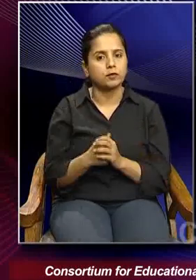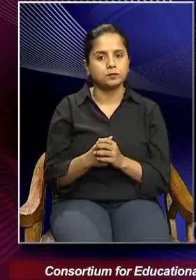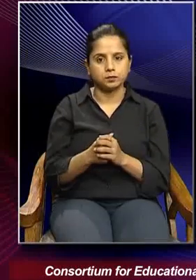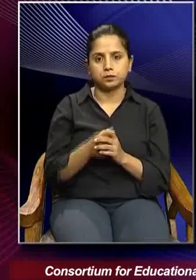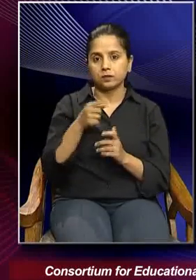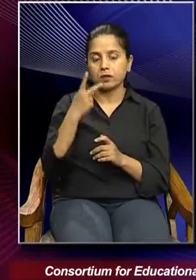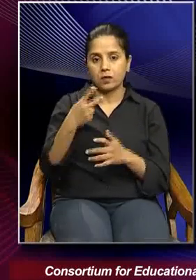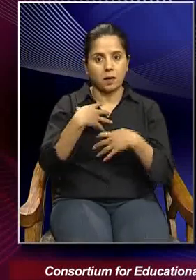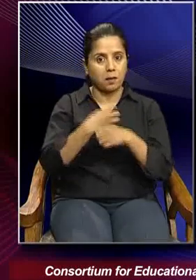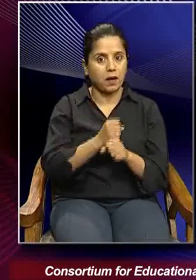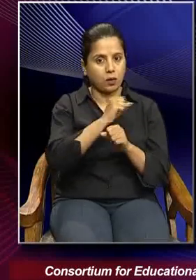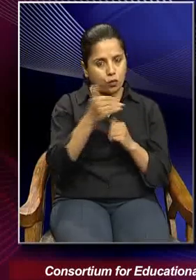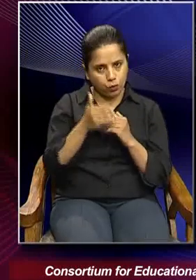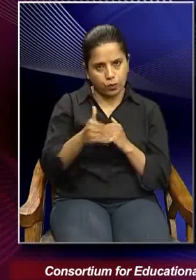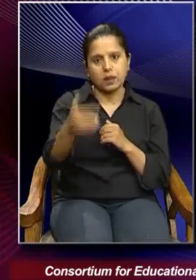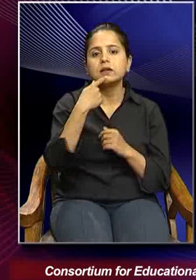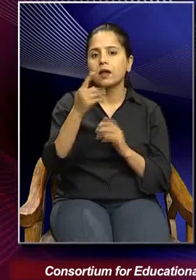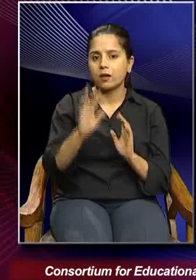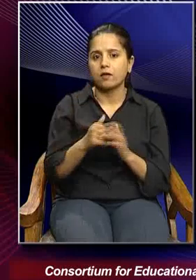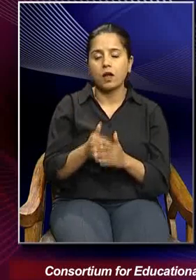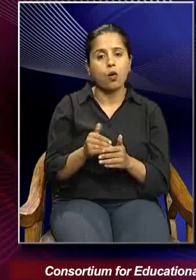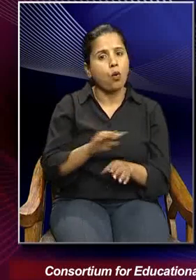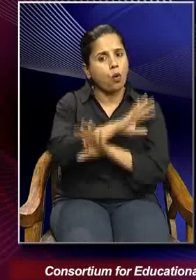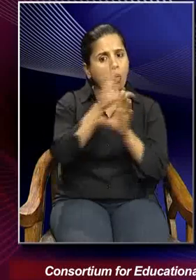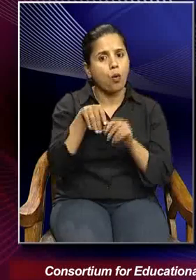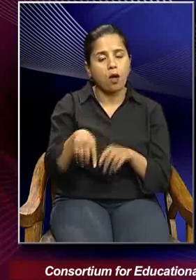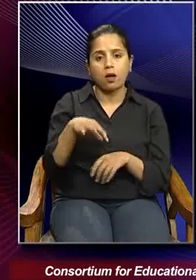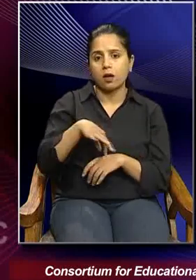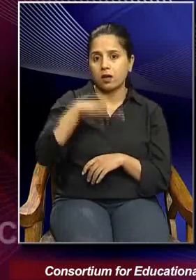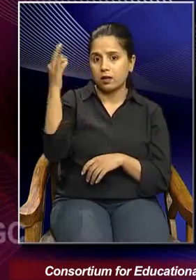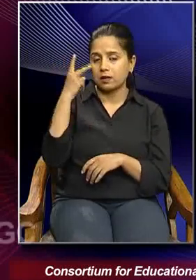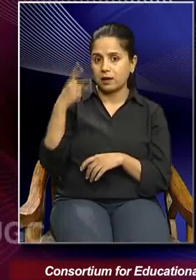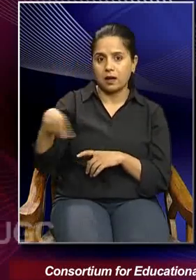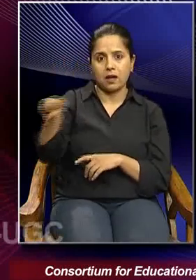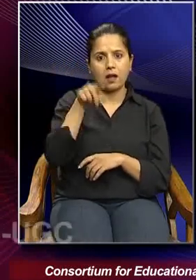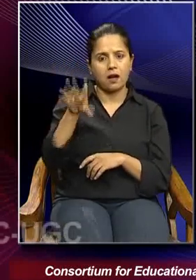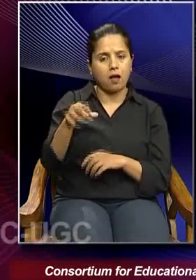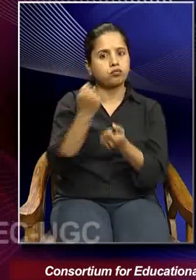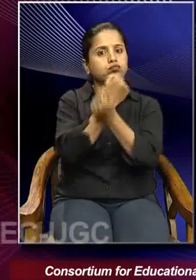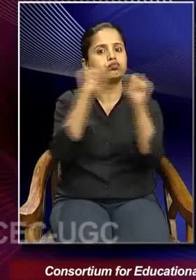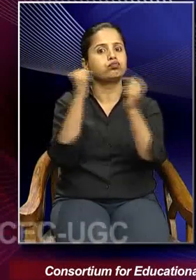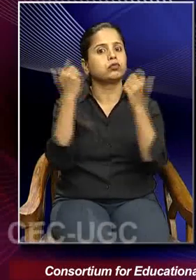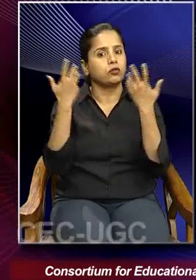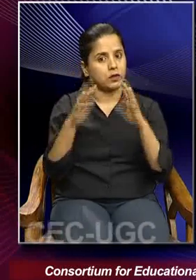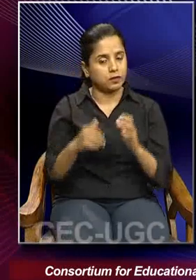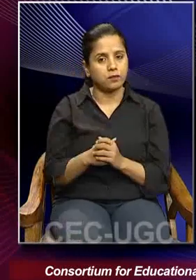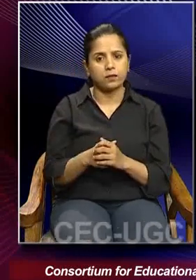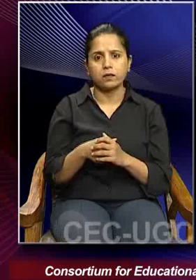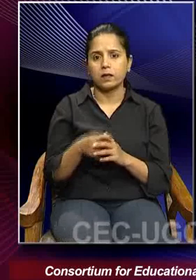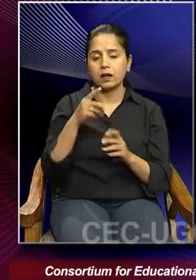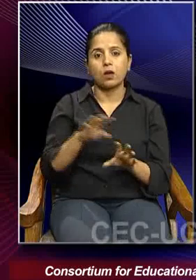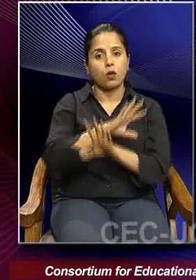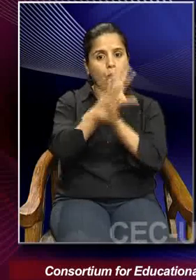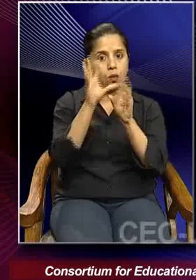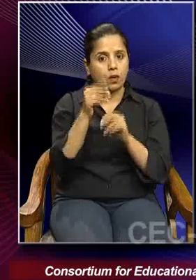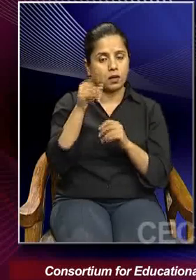this creation will continue till all the Purushas are liberated. So, the